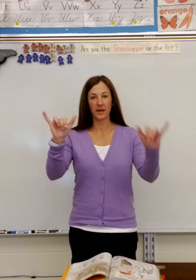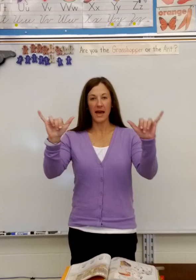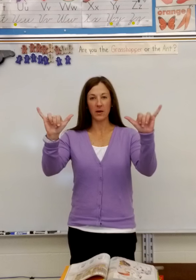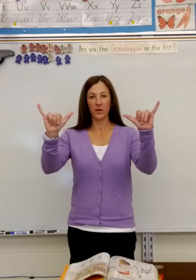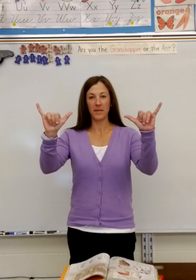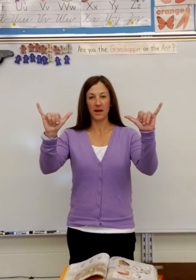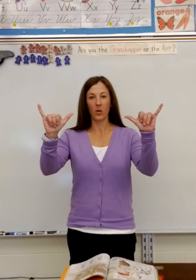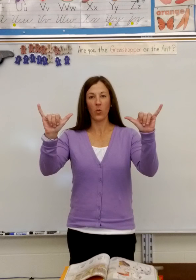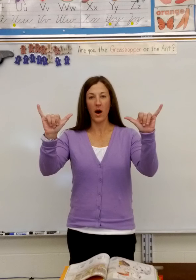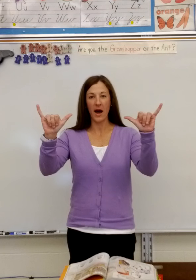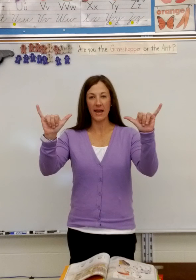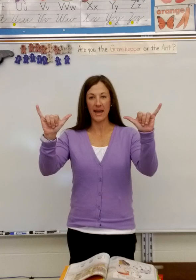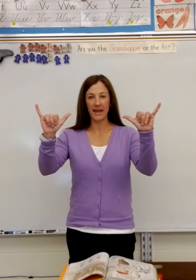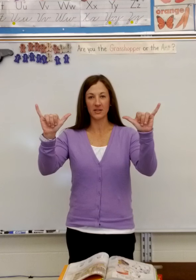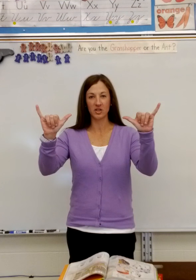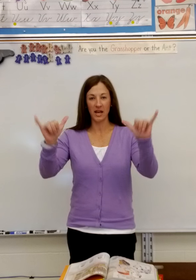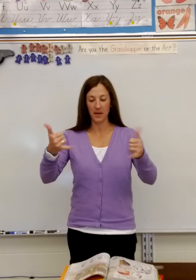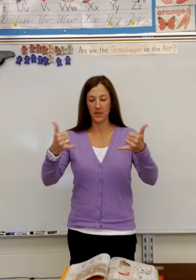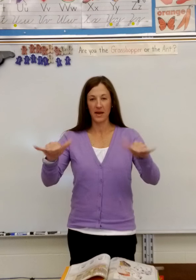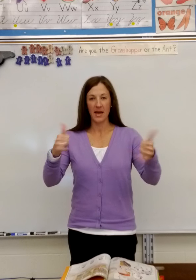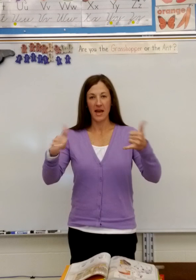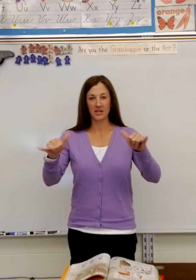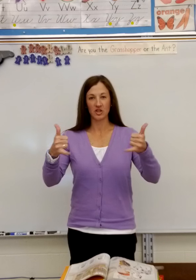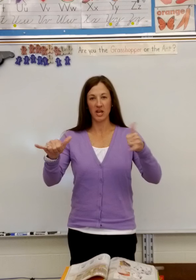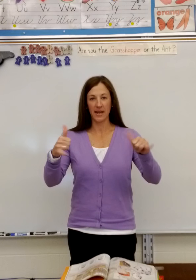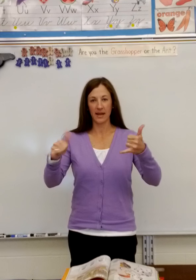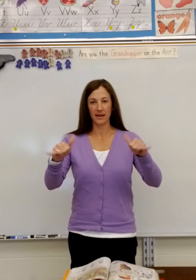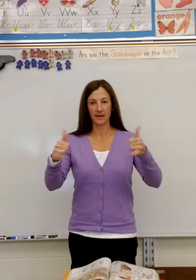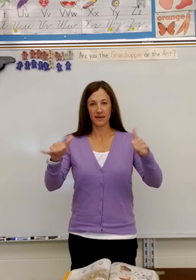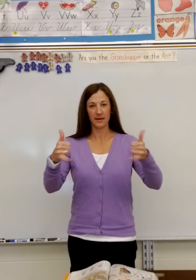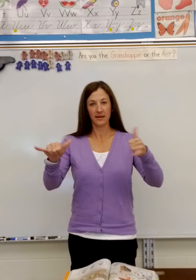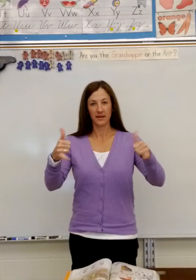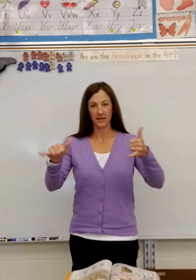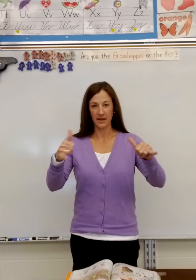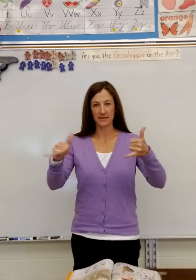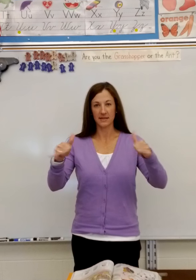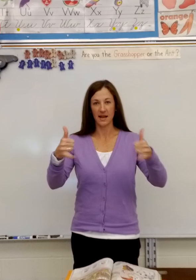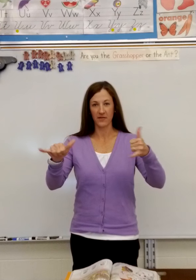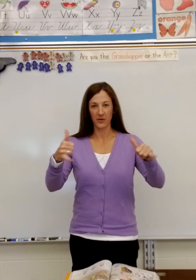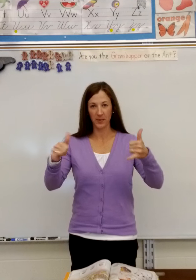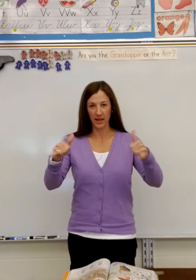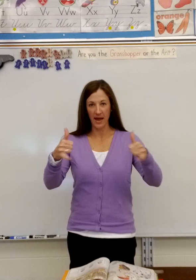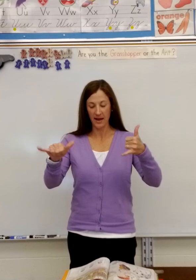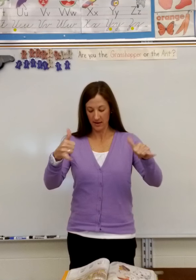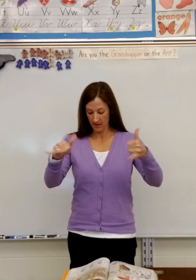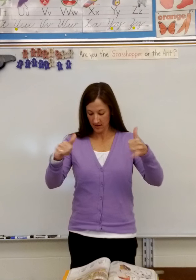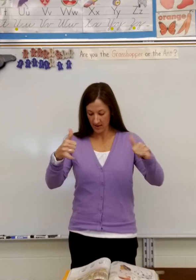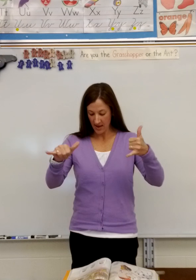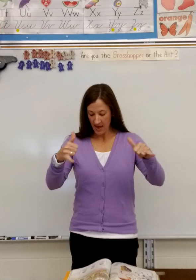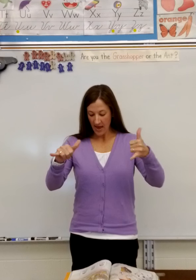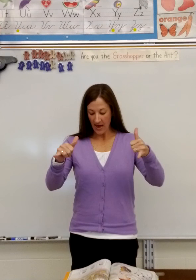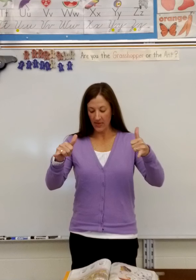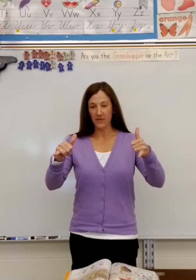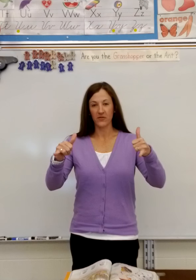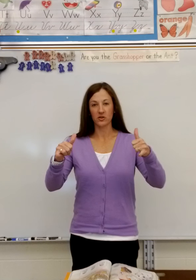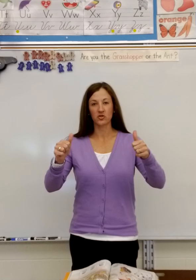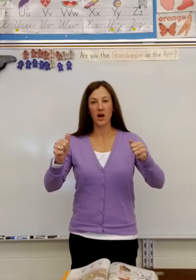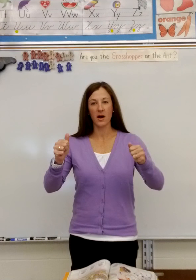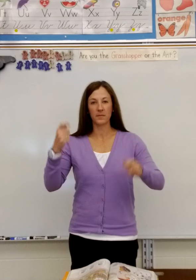play, we make a Y hand shape and shake it. That's the sign for play. And then for drum, you